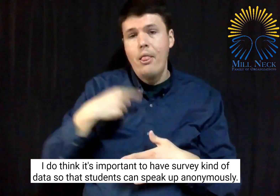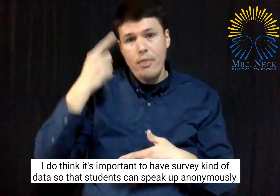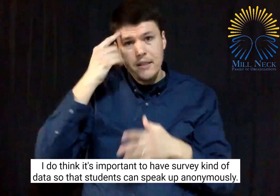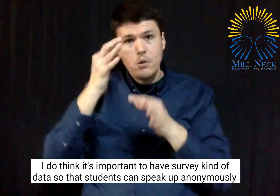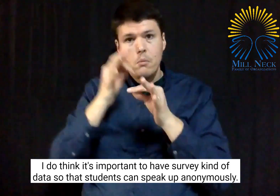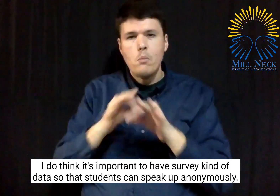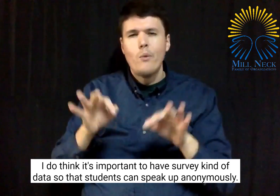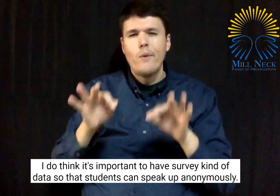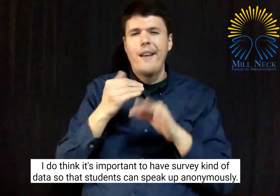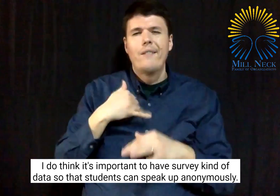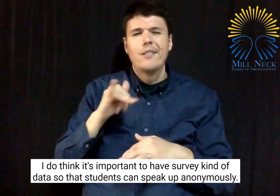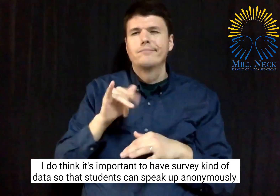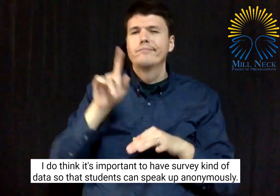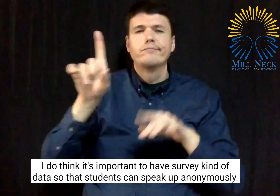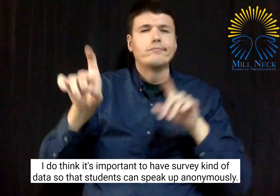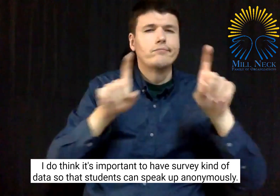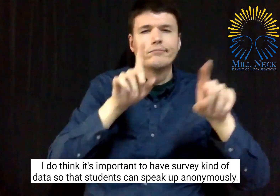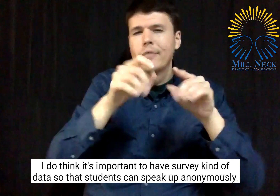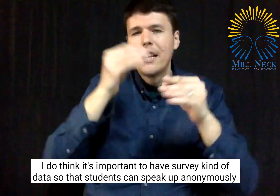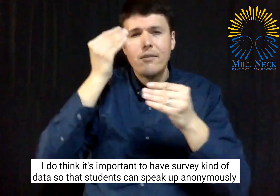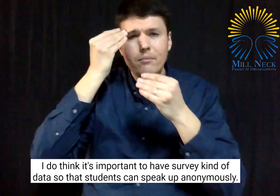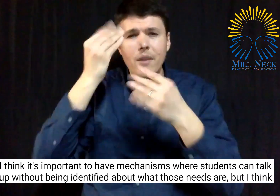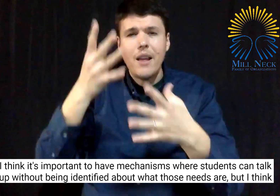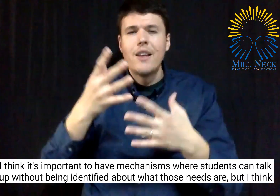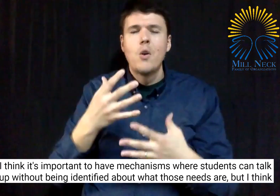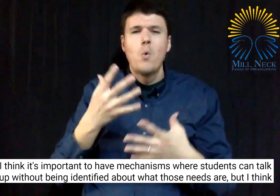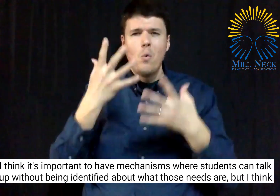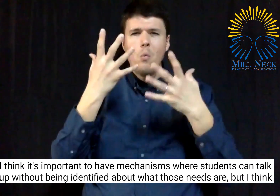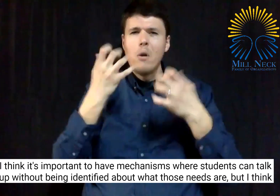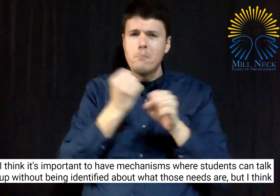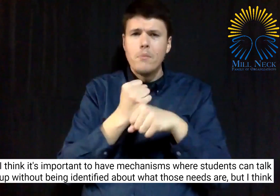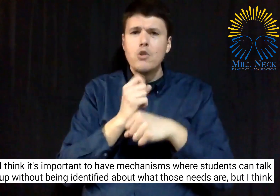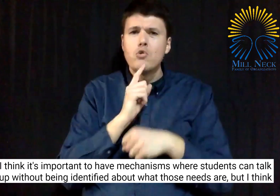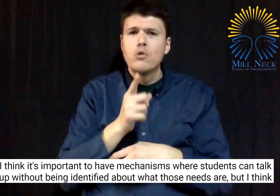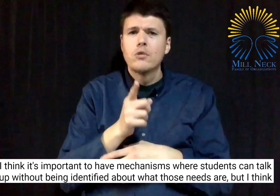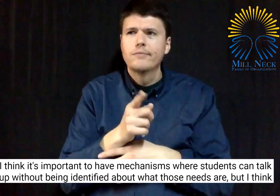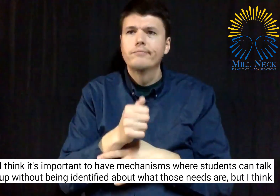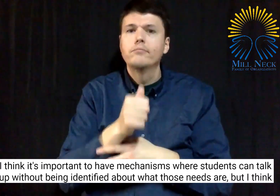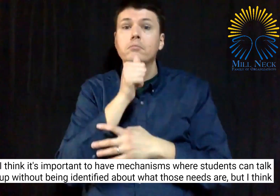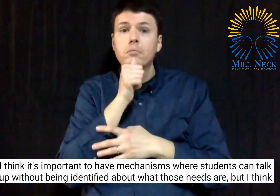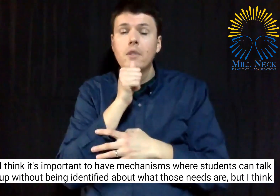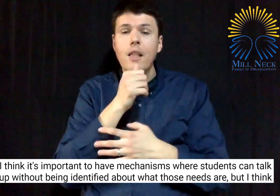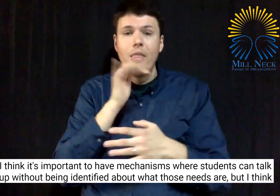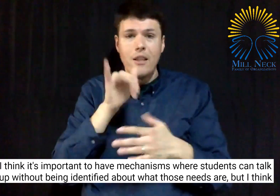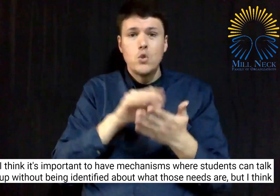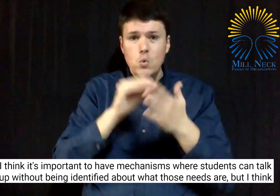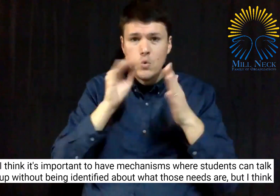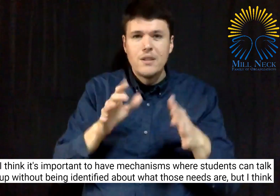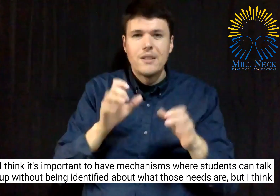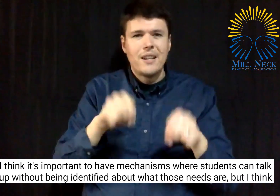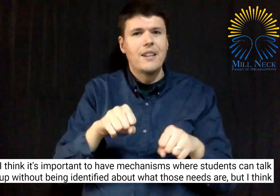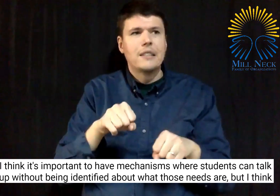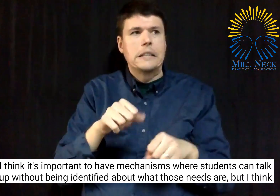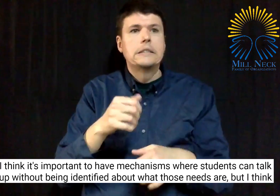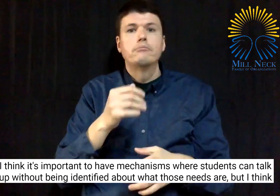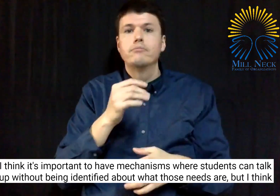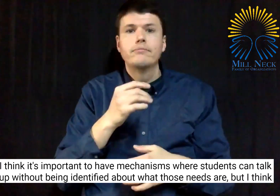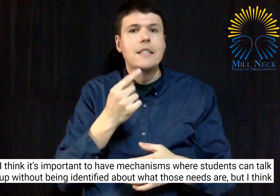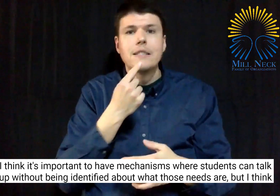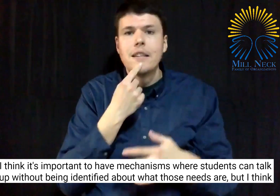survey kind of data so that students can speak up anonymously. I think it's important to have mechanisms where students can talk up without being identified about what those needs are. But I